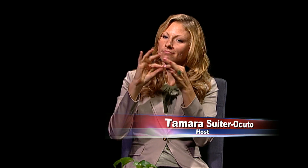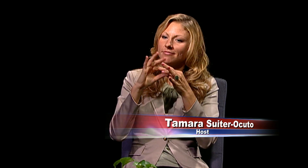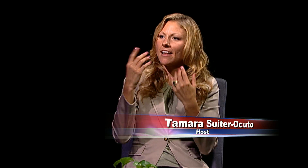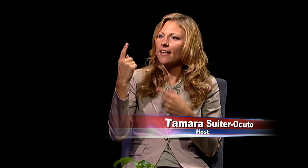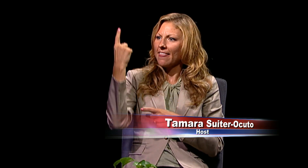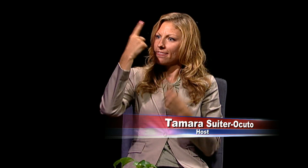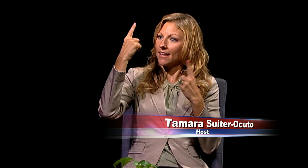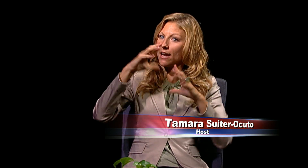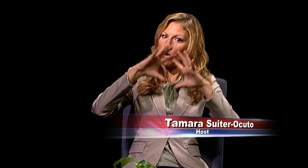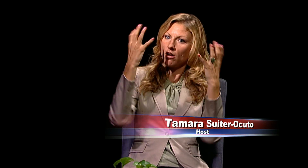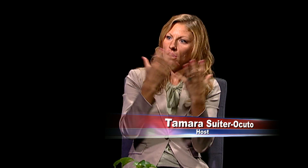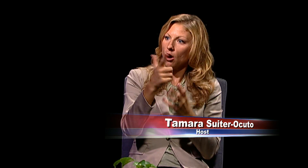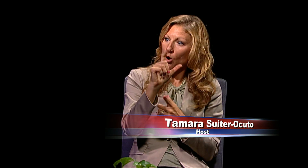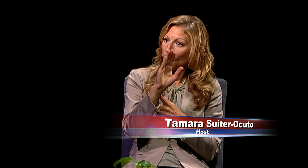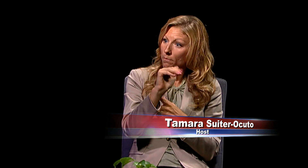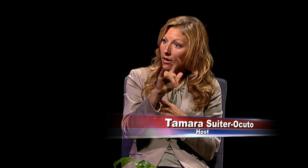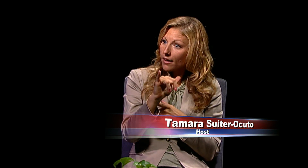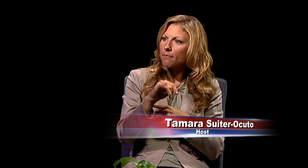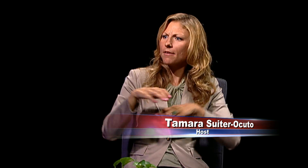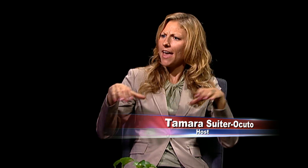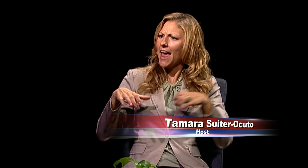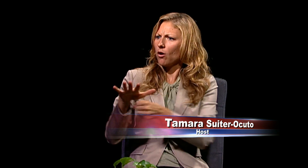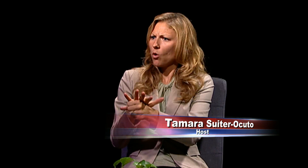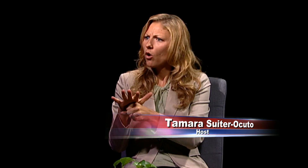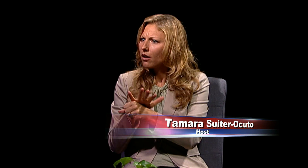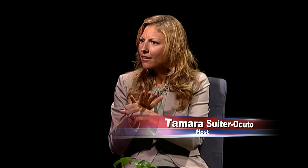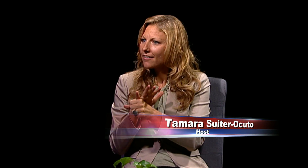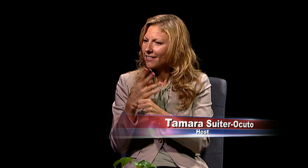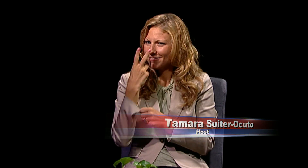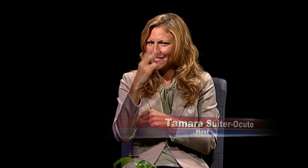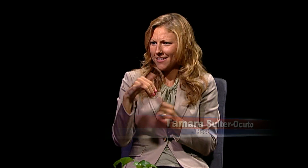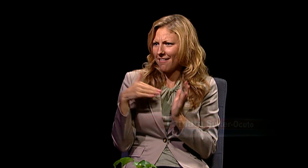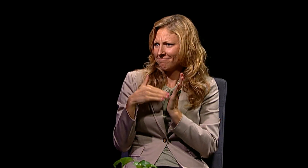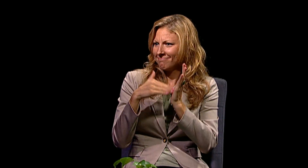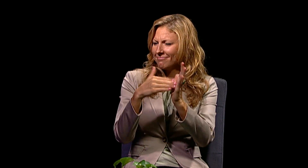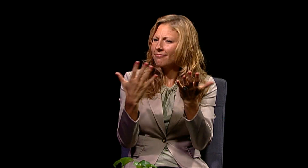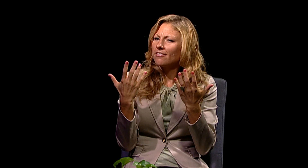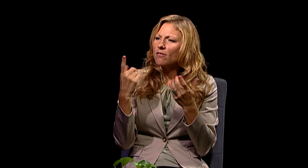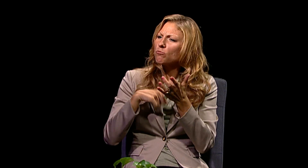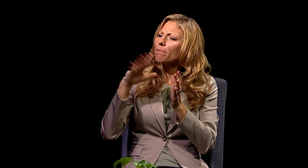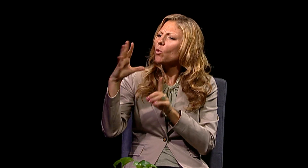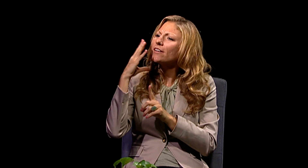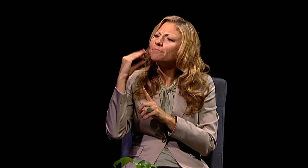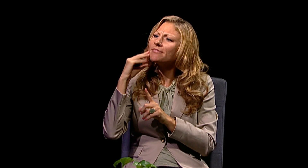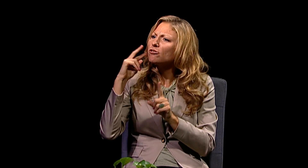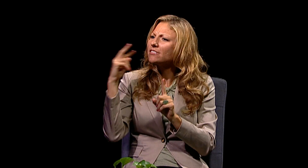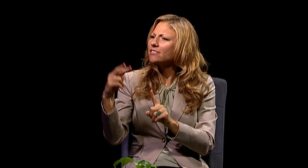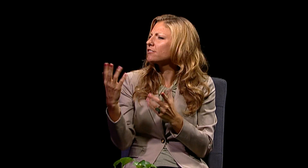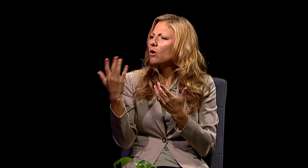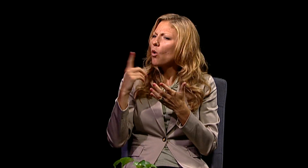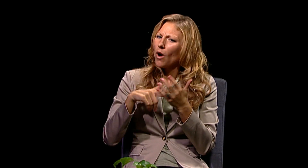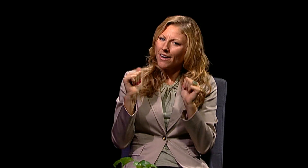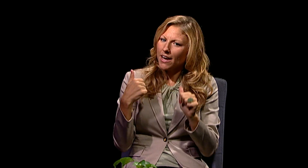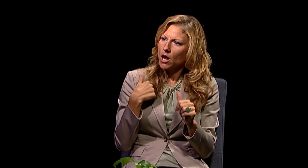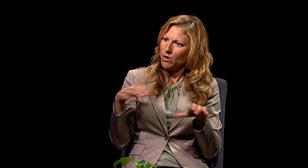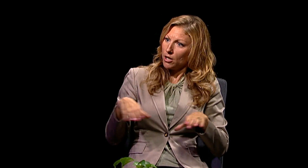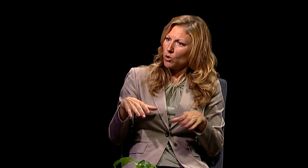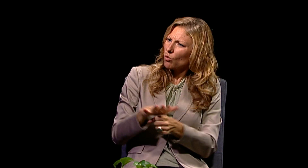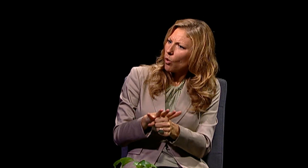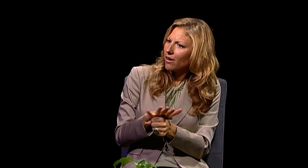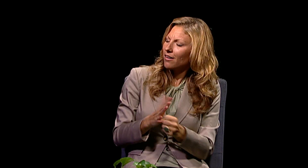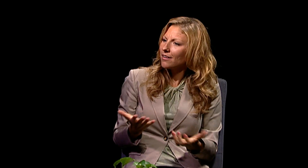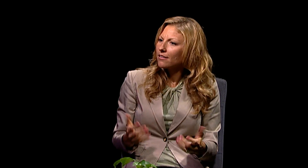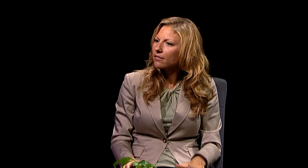Many times I've seen the phrase, think globally and act locally. We see that all the time. What's your